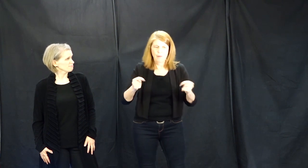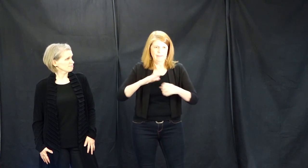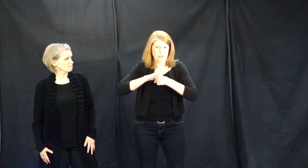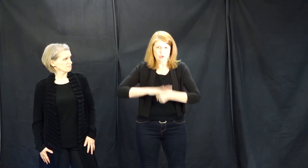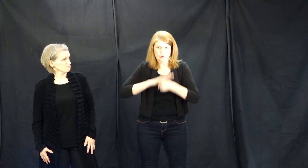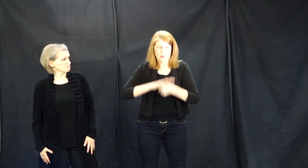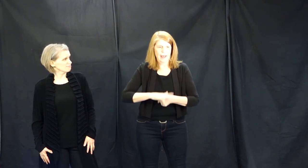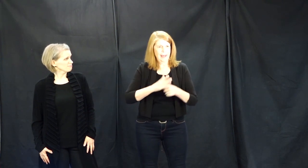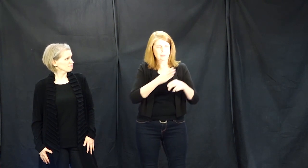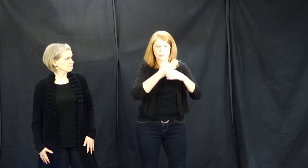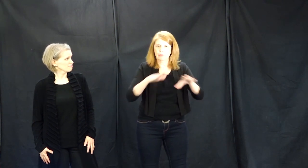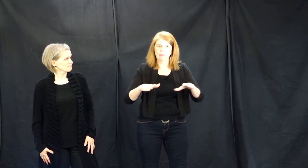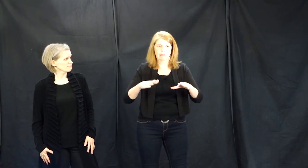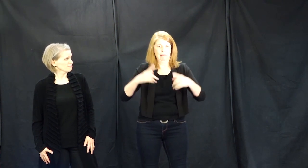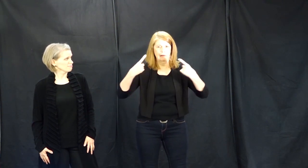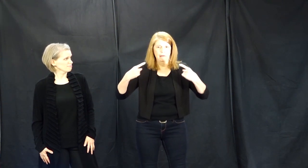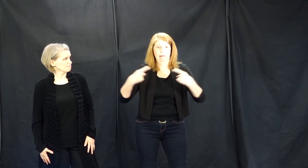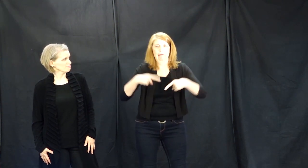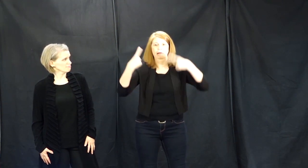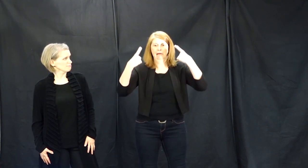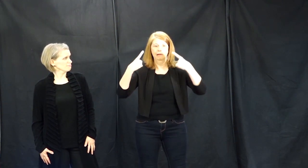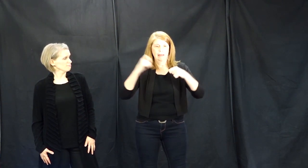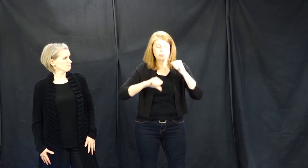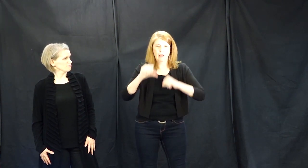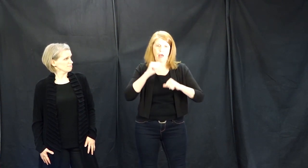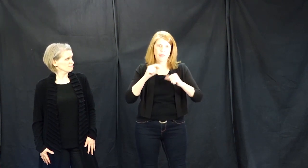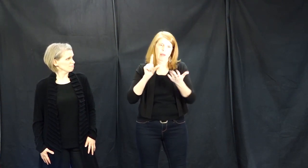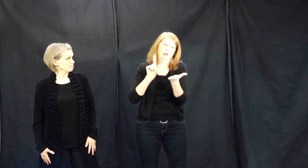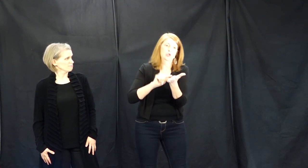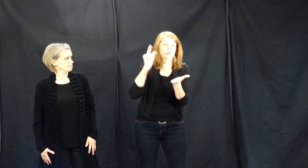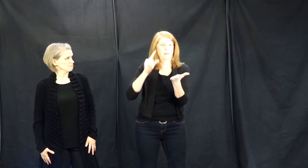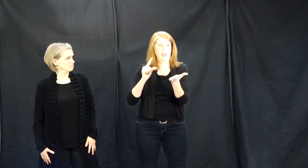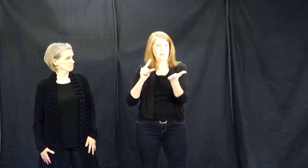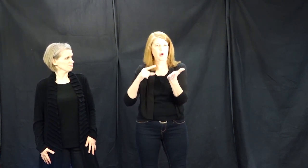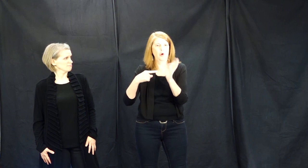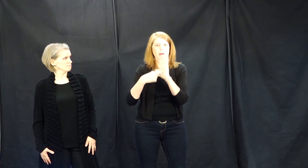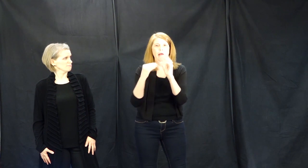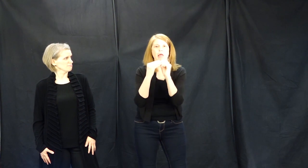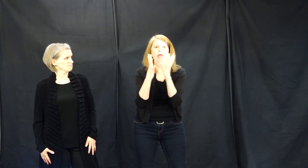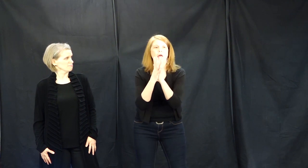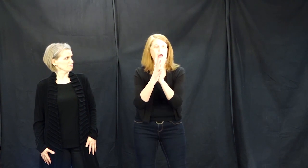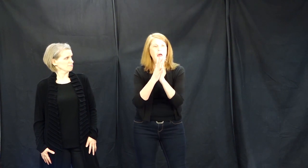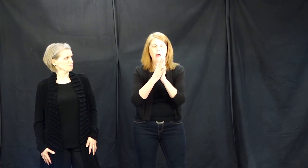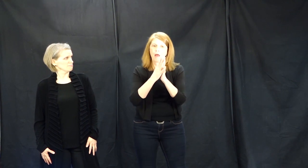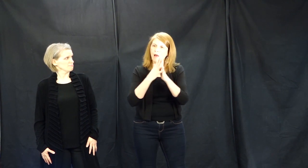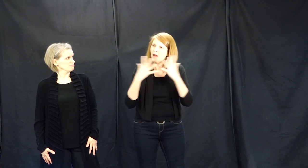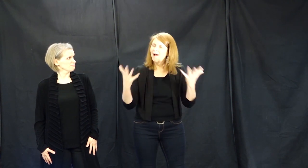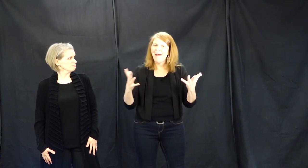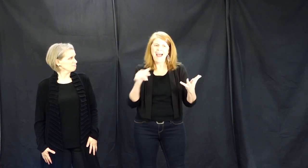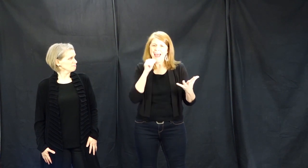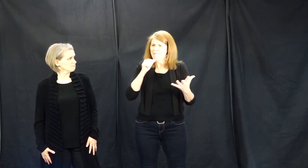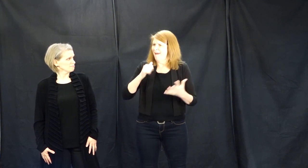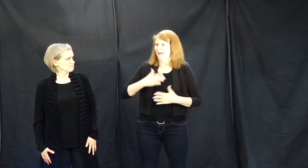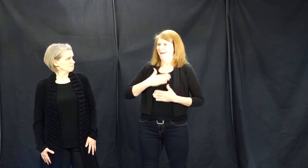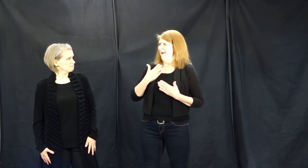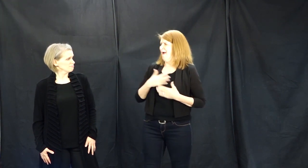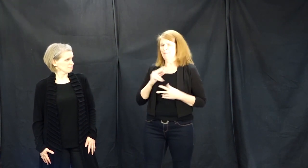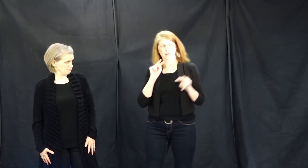breaking down like fractions. We smack each other in the press and we don't print retractions. I get no satisfaction witnessing his fits